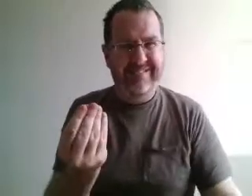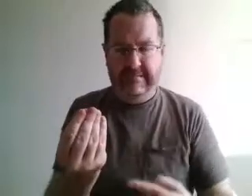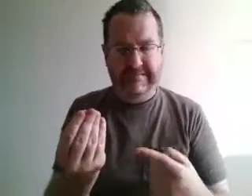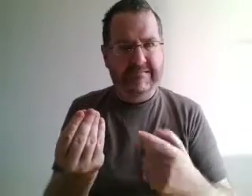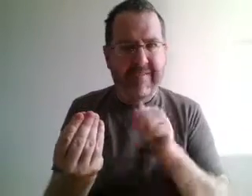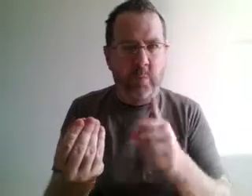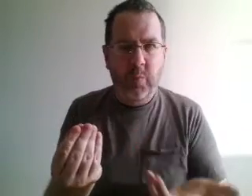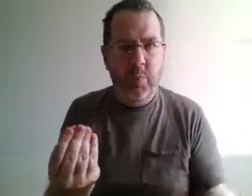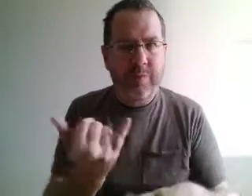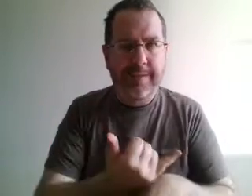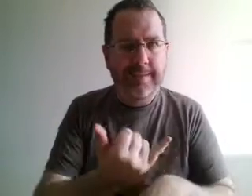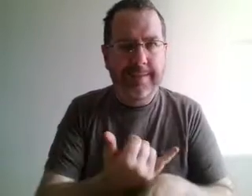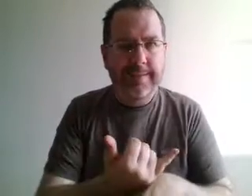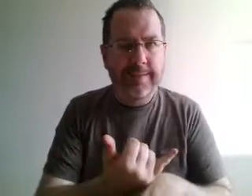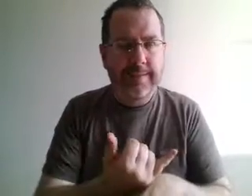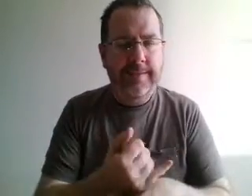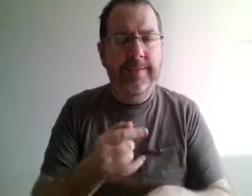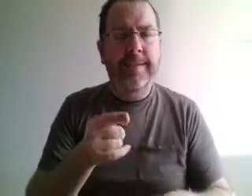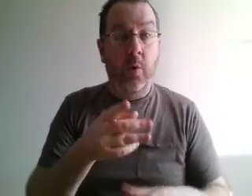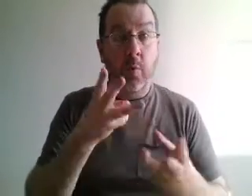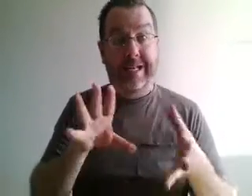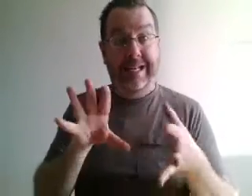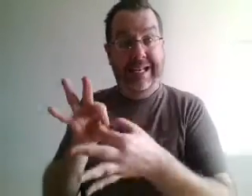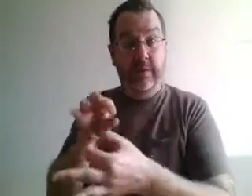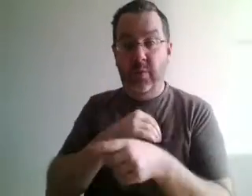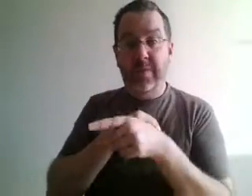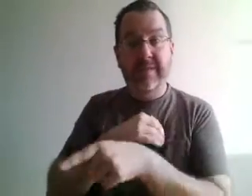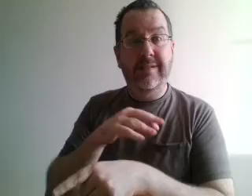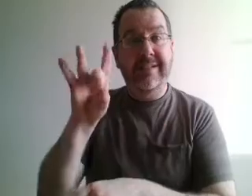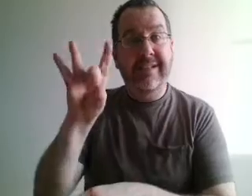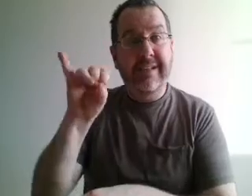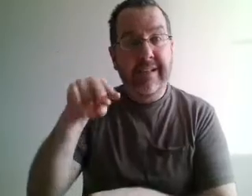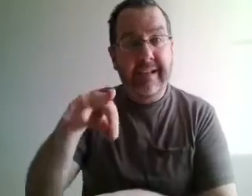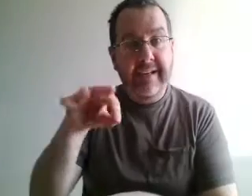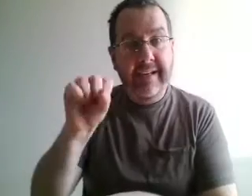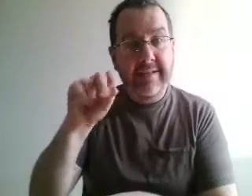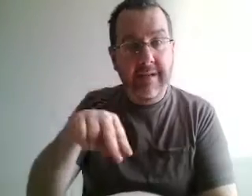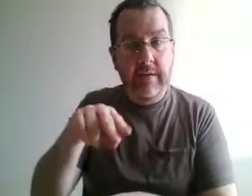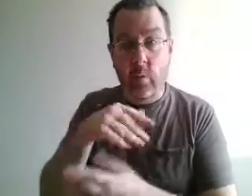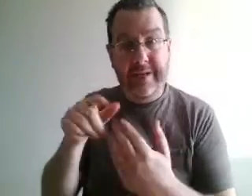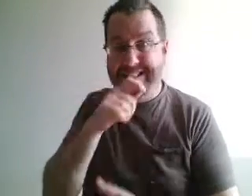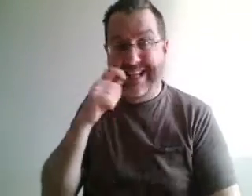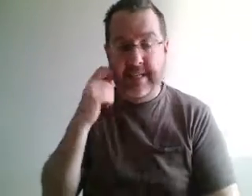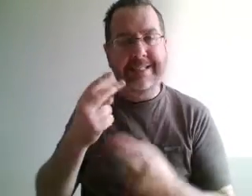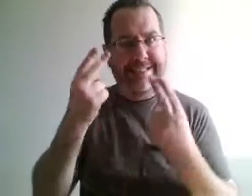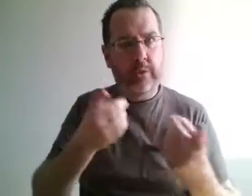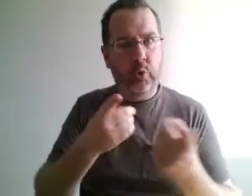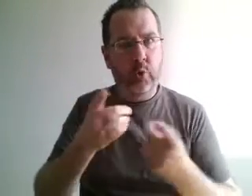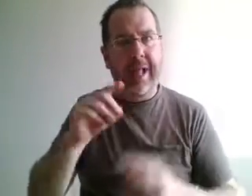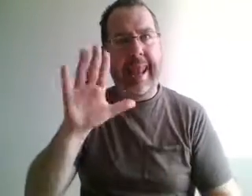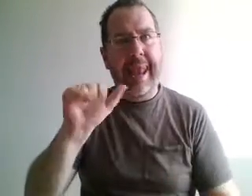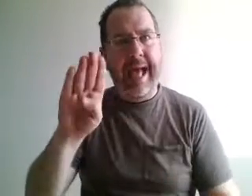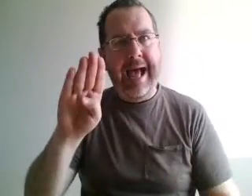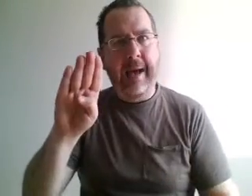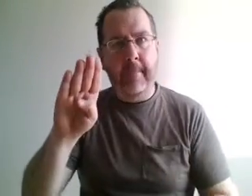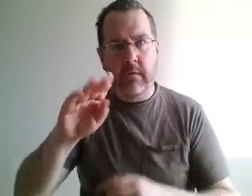very, just picking up on what Kingston said, it's really important that we do clinical trials, because we need to make sure any drug that